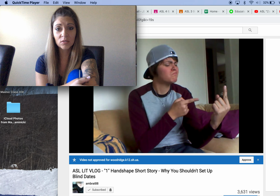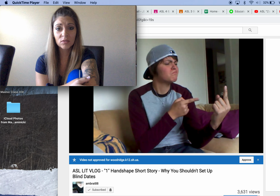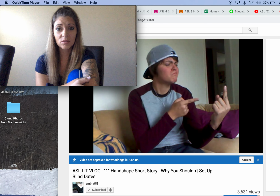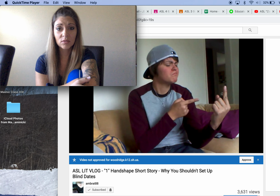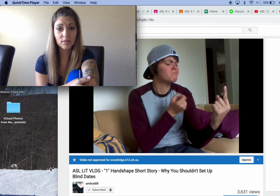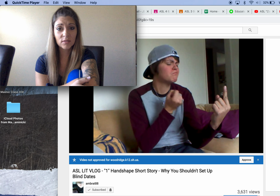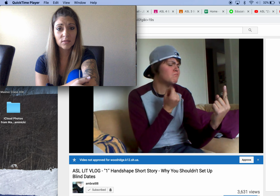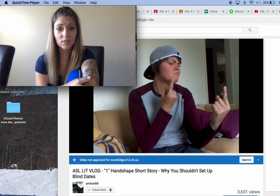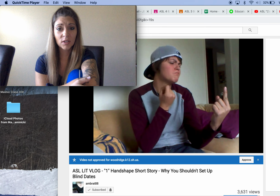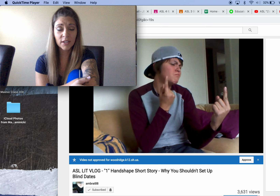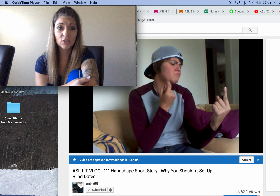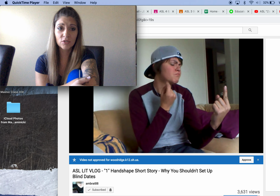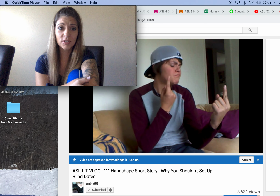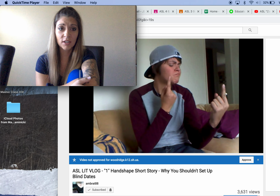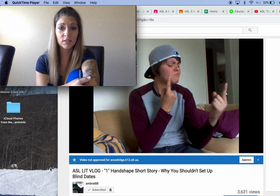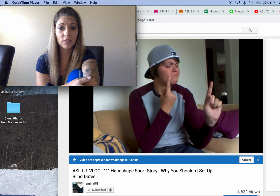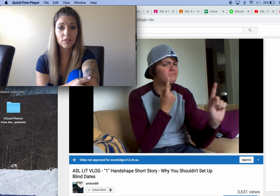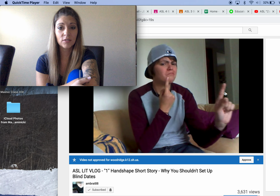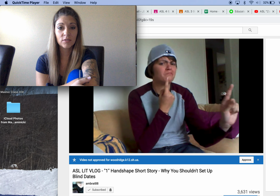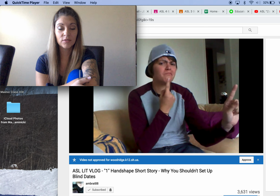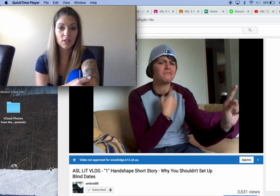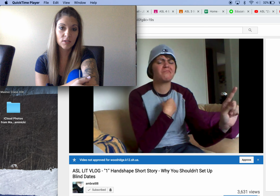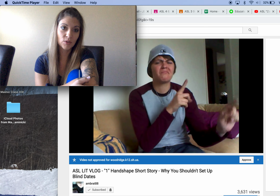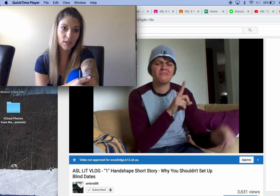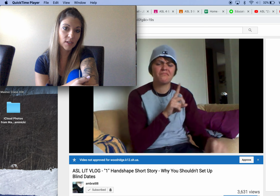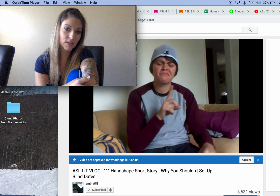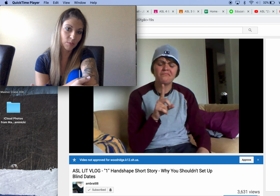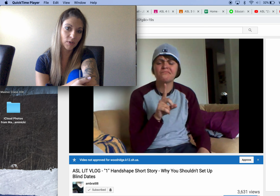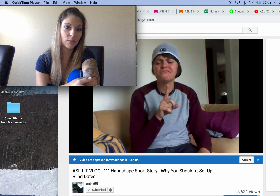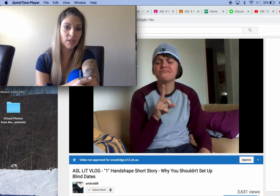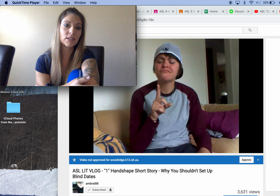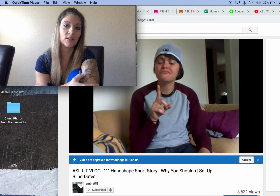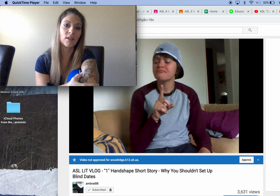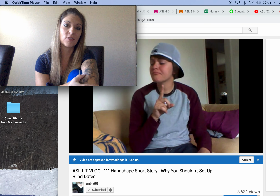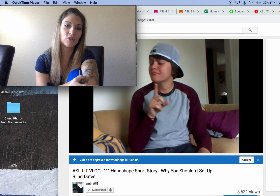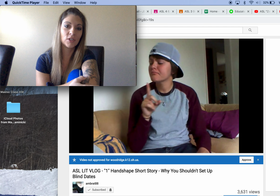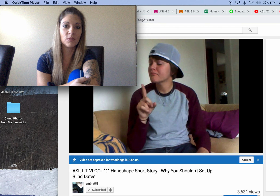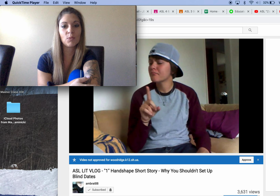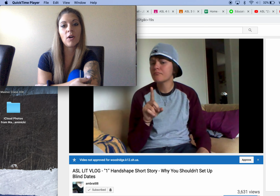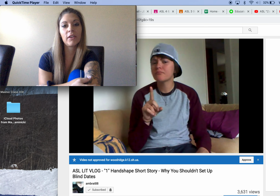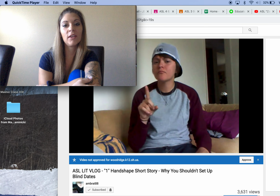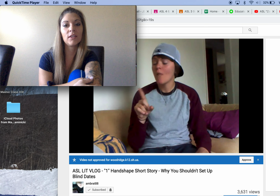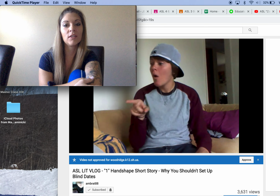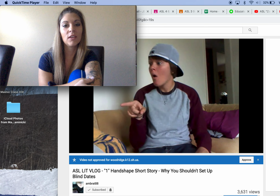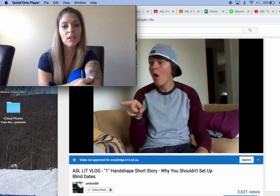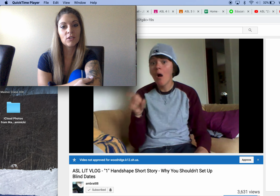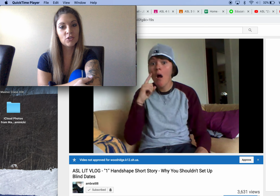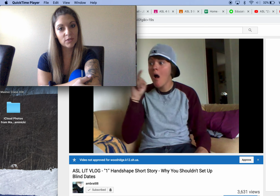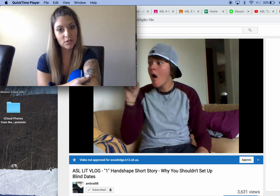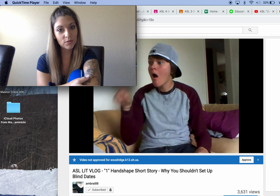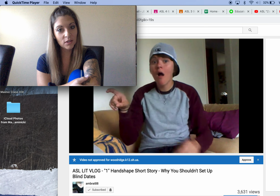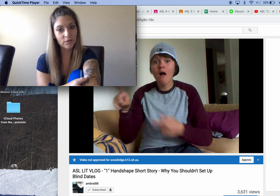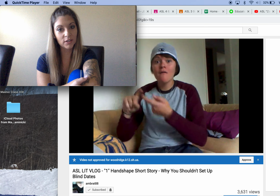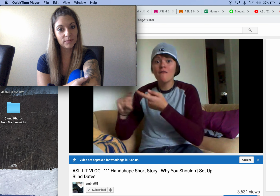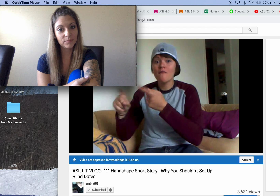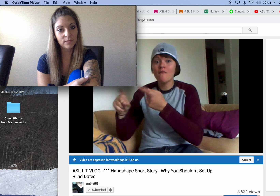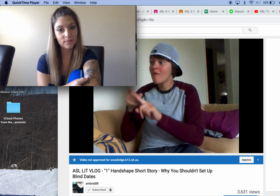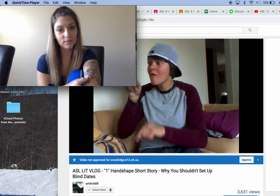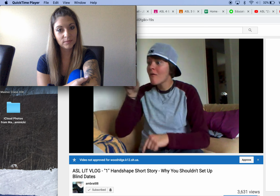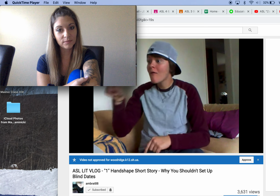Oh, I understand." And so then they separate ways, and then she keeps walking, and she runs into another